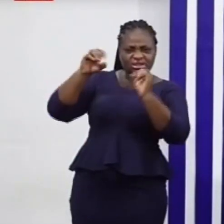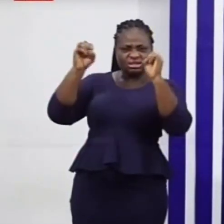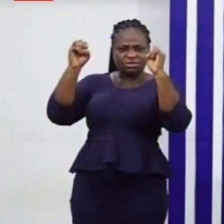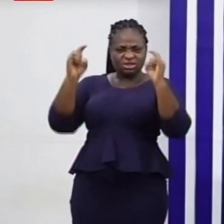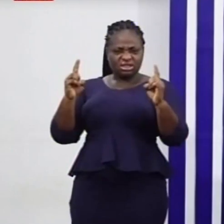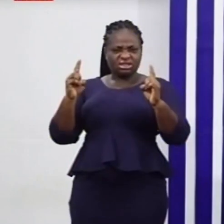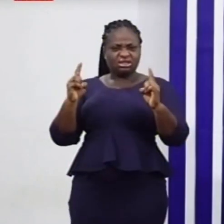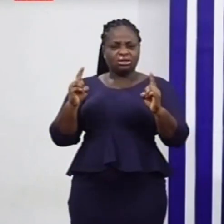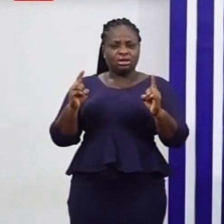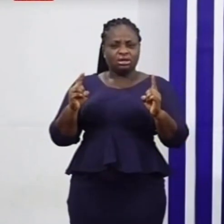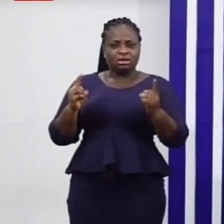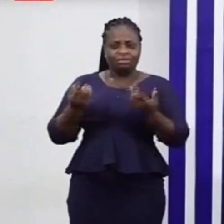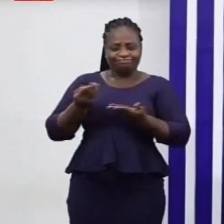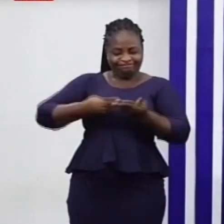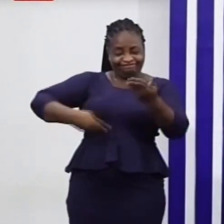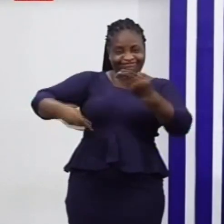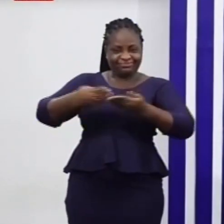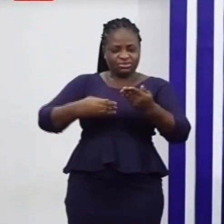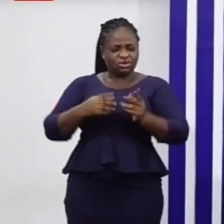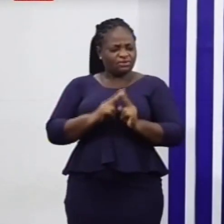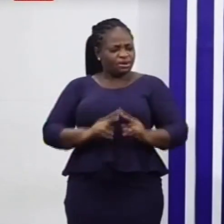engagement, because it's very key to us.